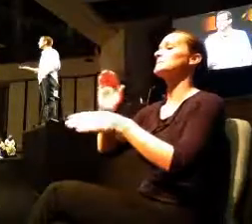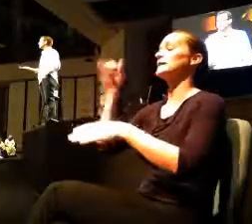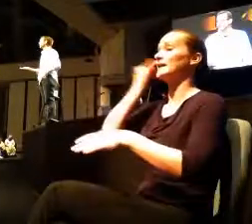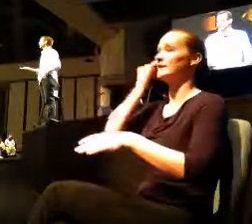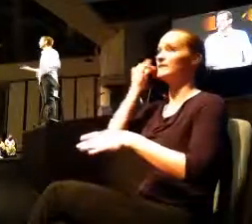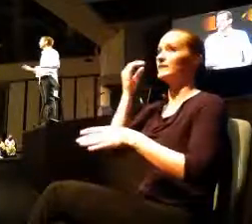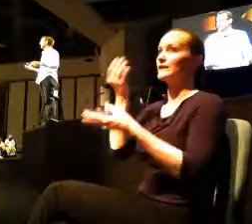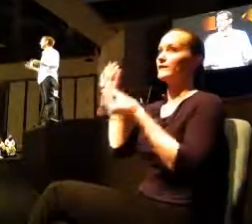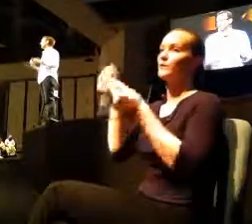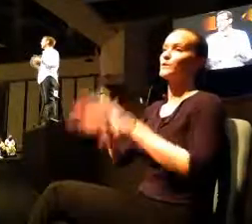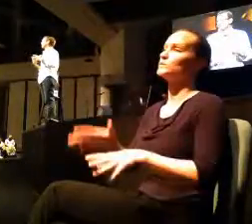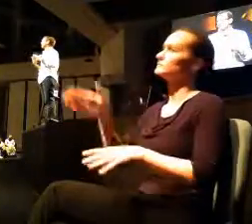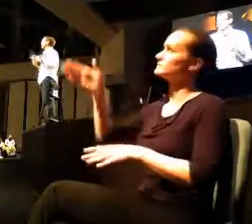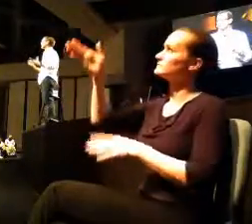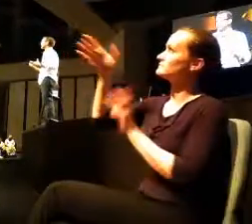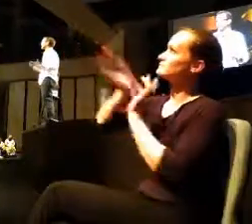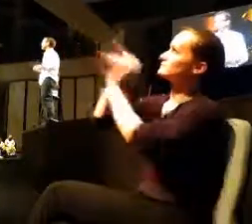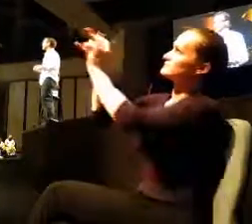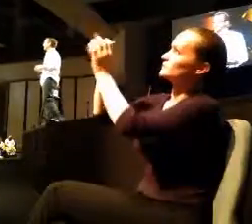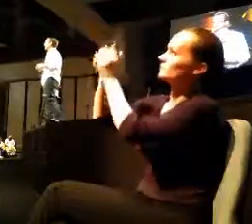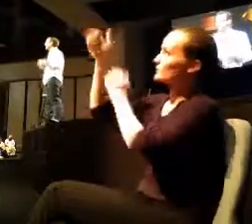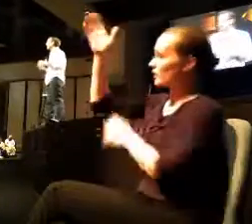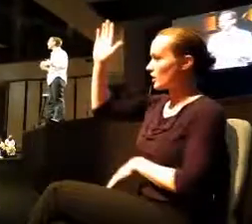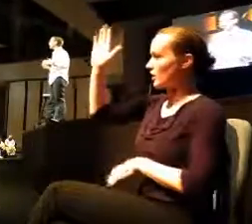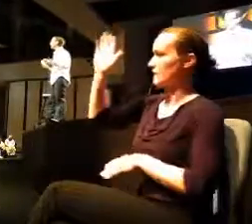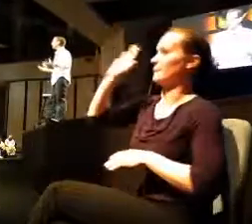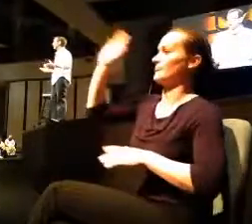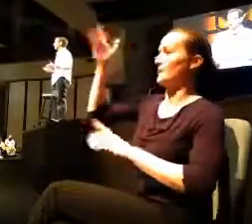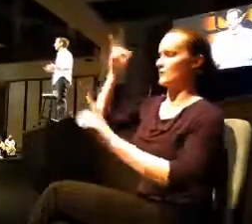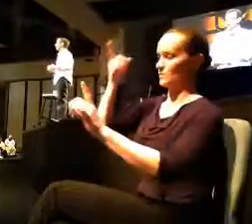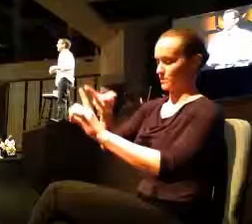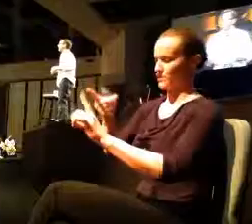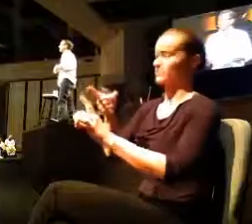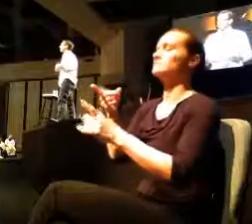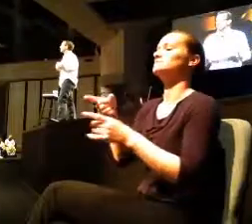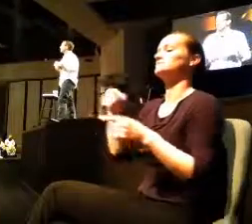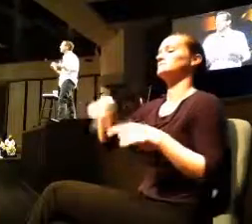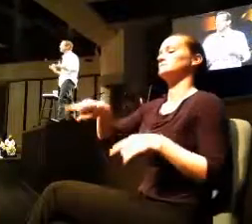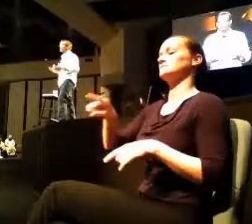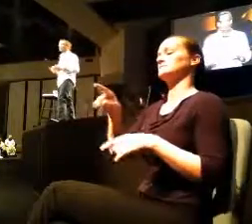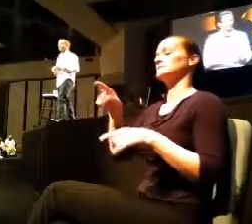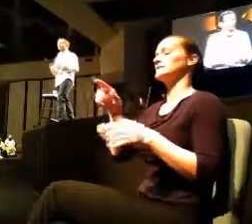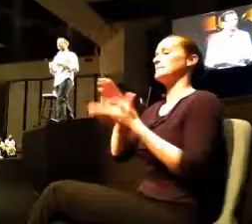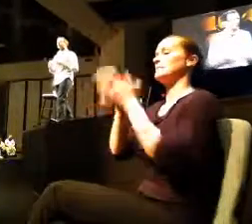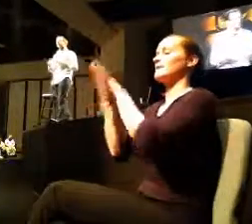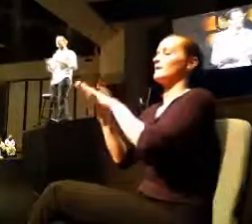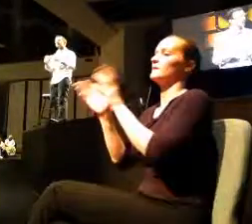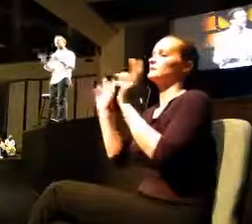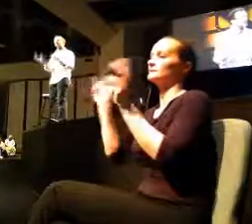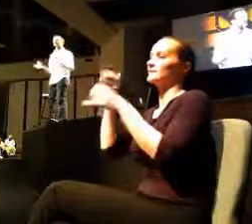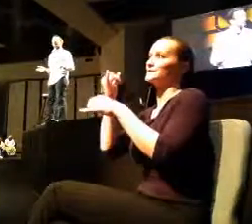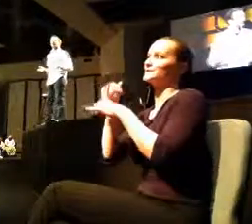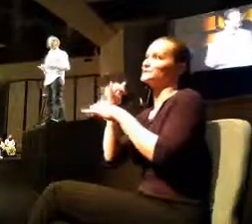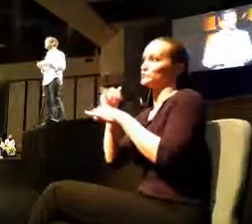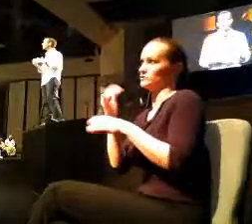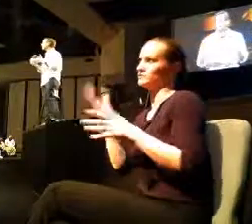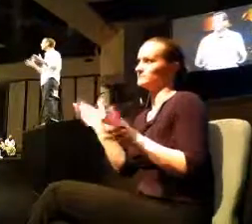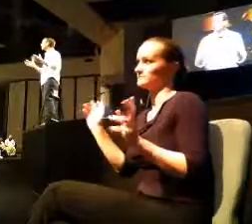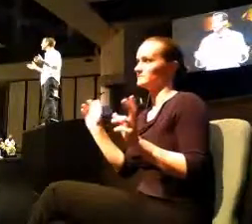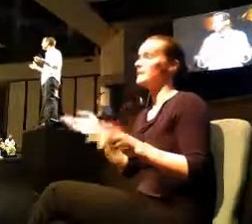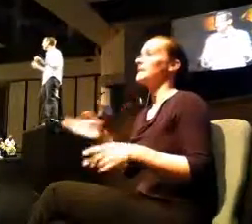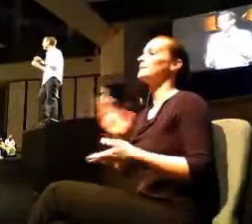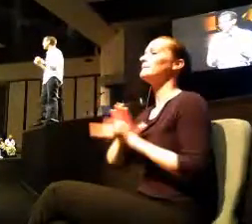become religious institutions that are protecting a set of dogma and doctrine They become institutions that protect their sense of authority. They